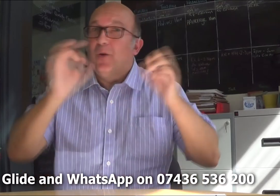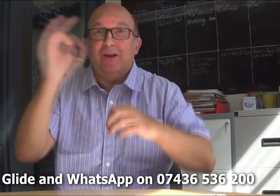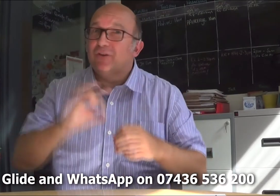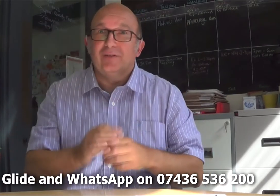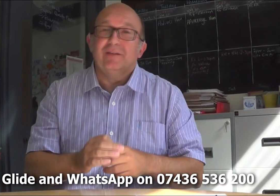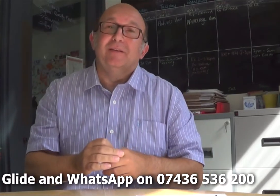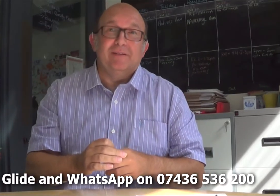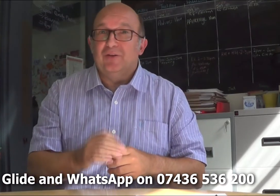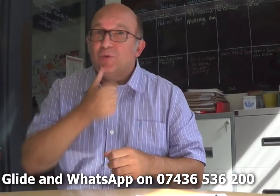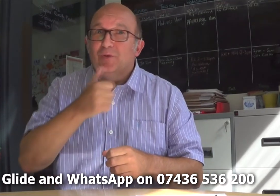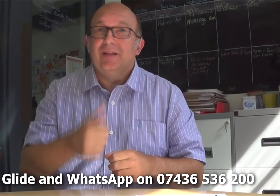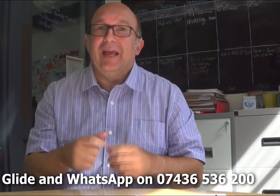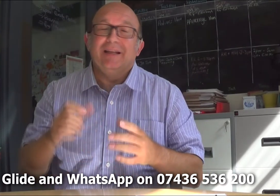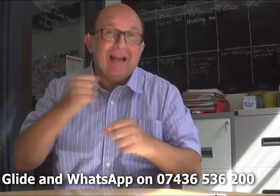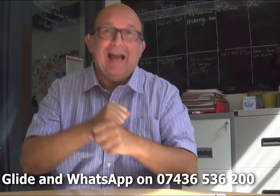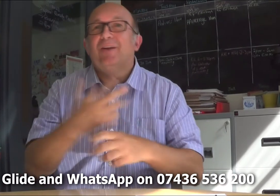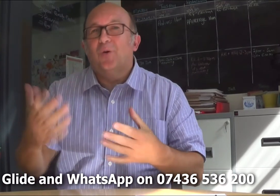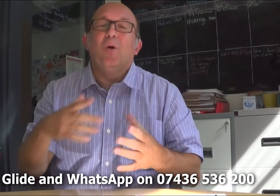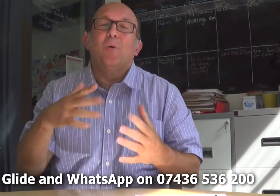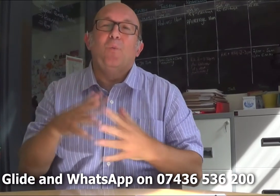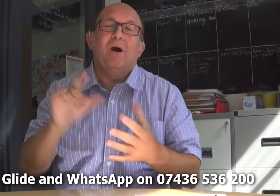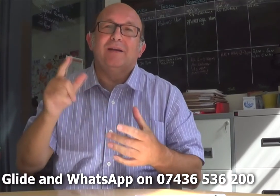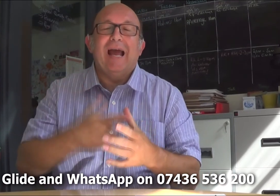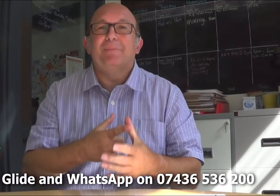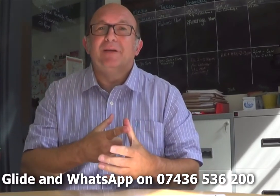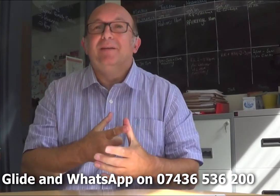or any question, use their Glide or